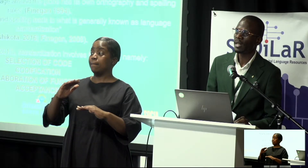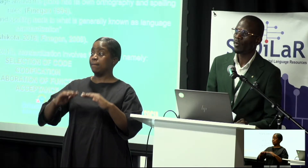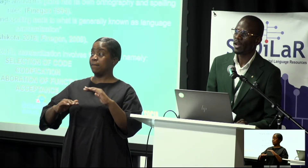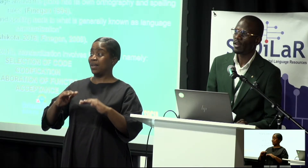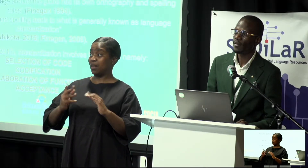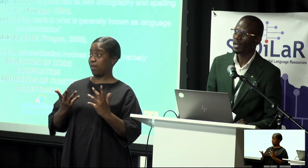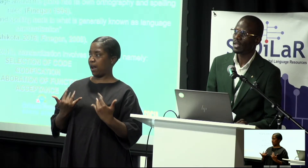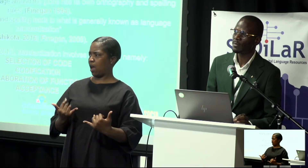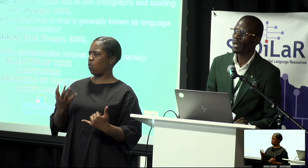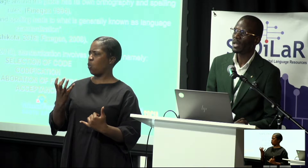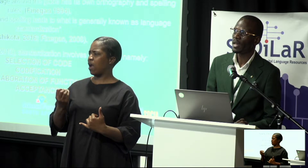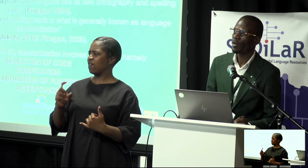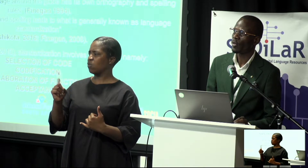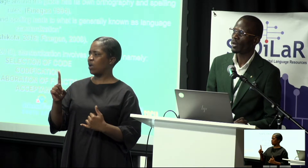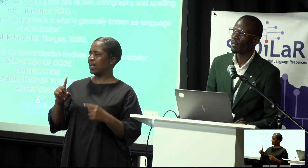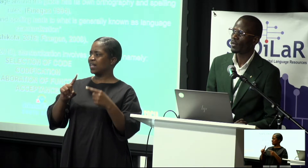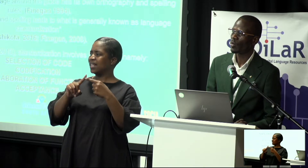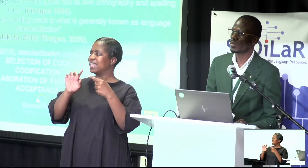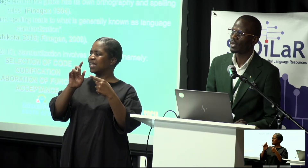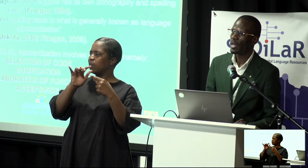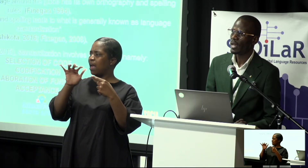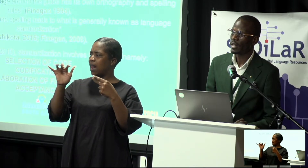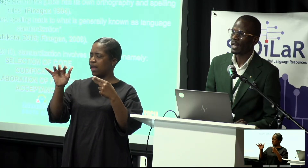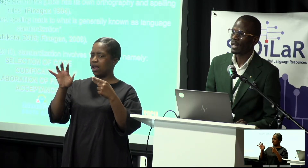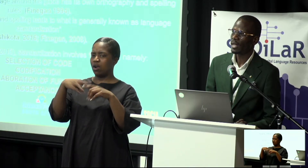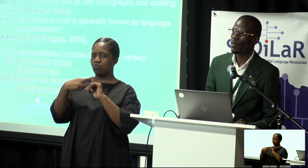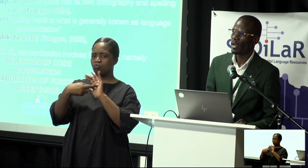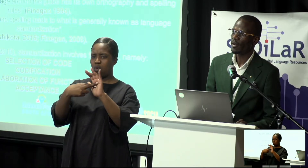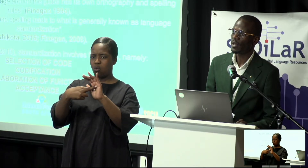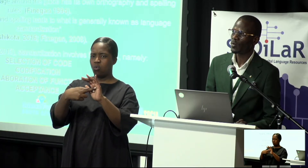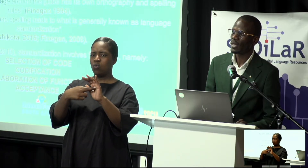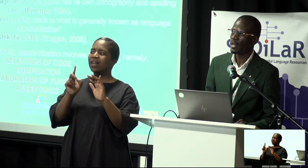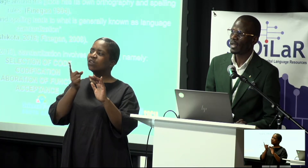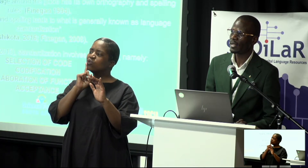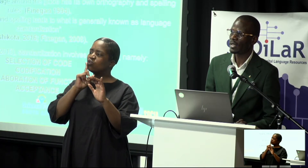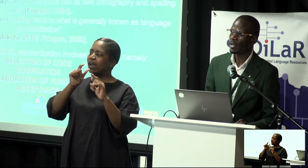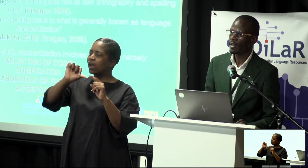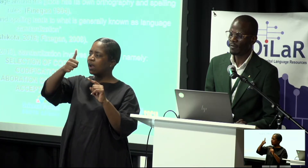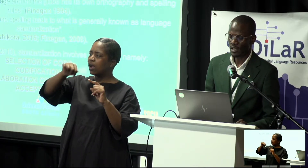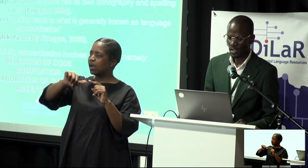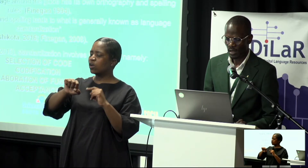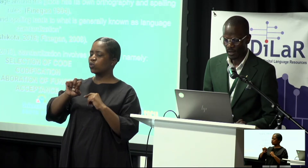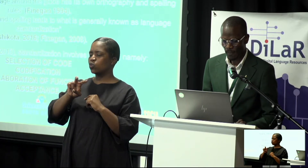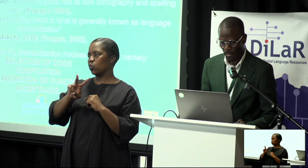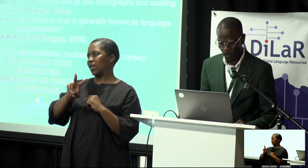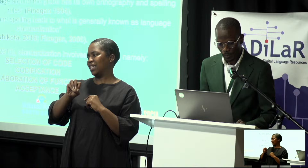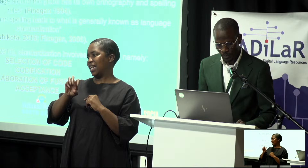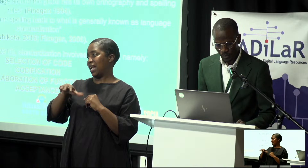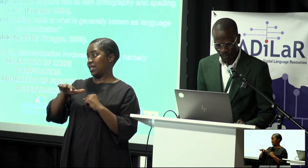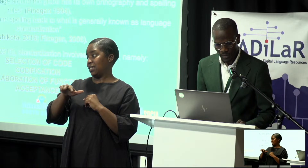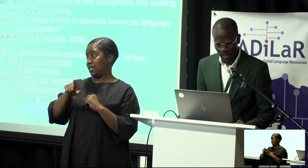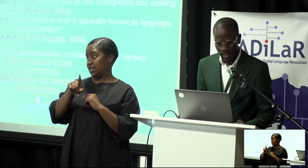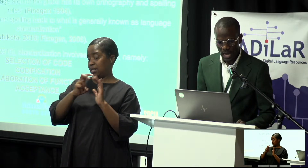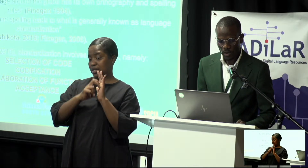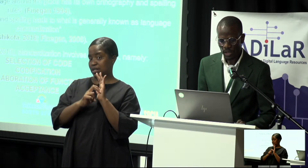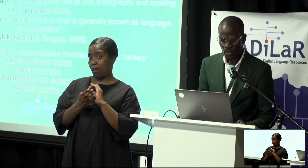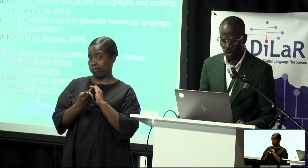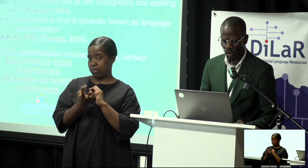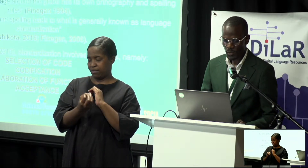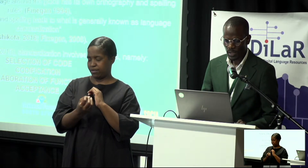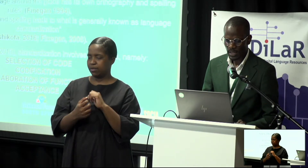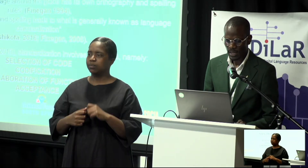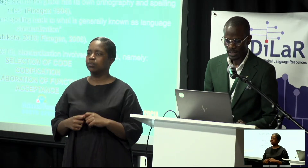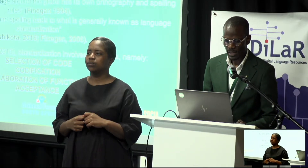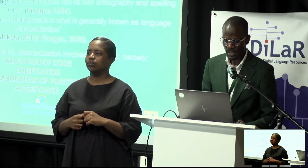Board, currently we have the spelling and orthography rules, and currently we have the 2019 version. According